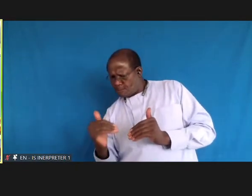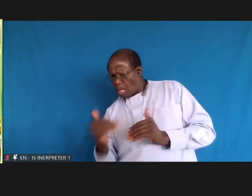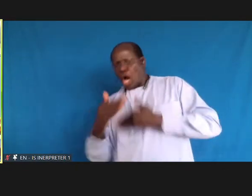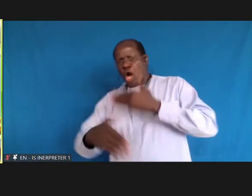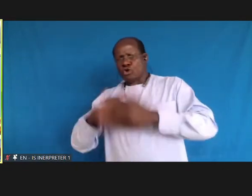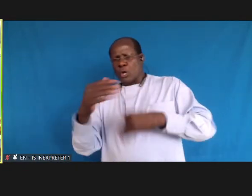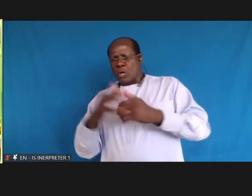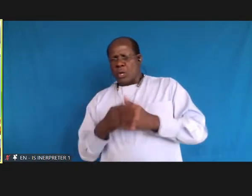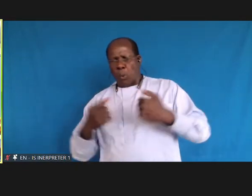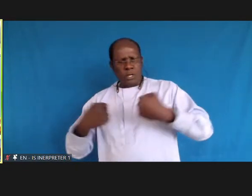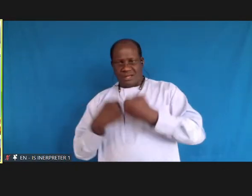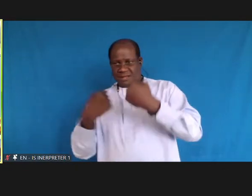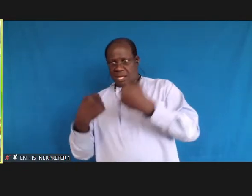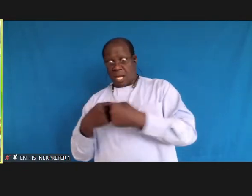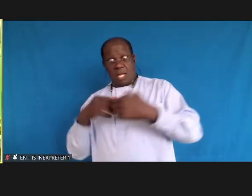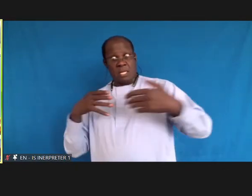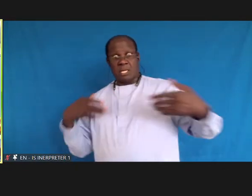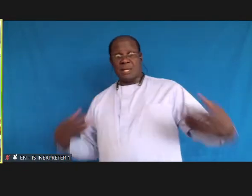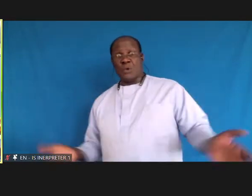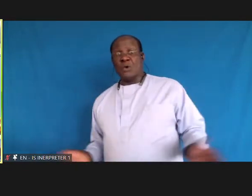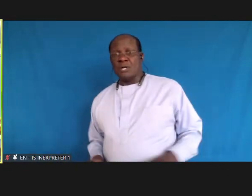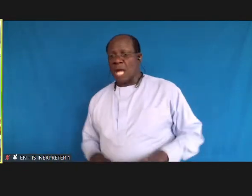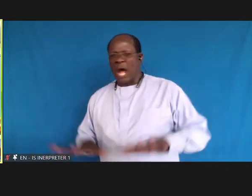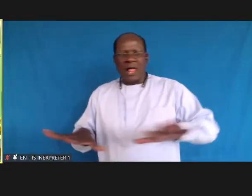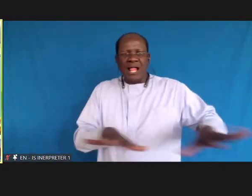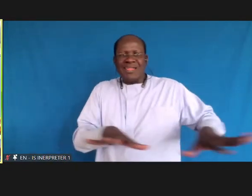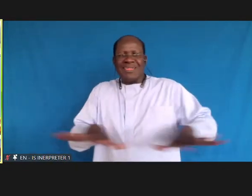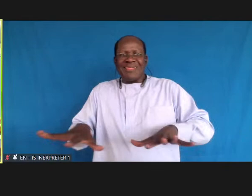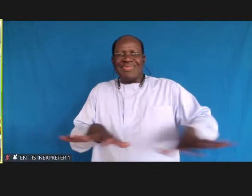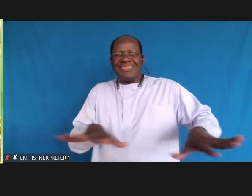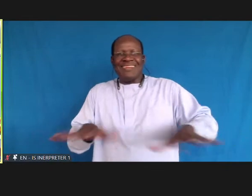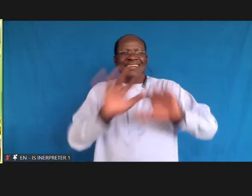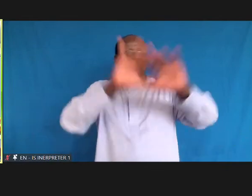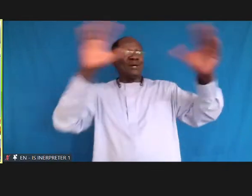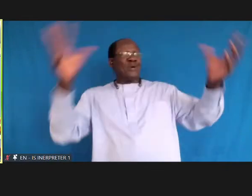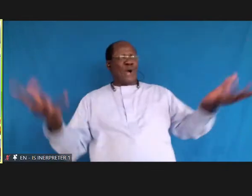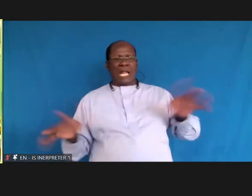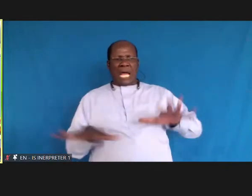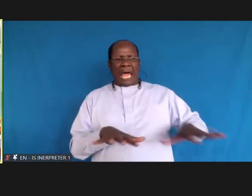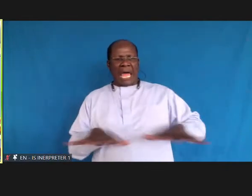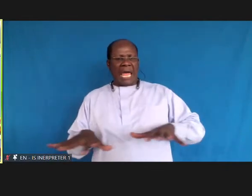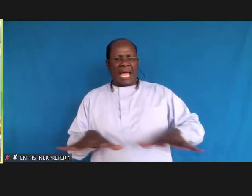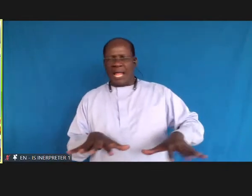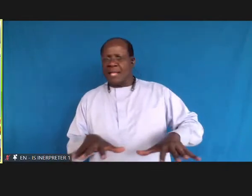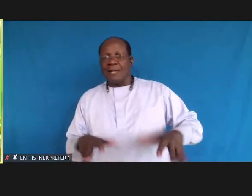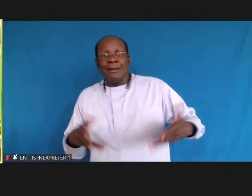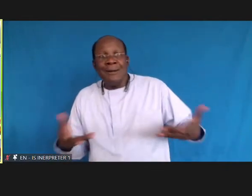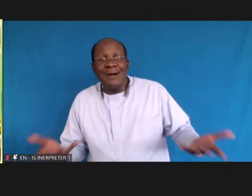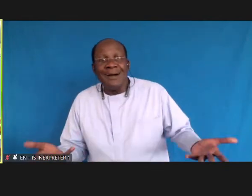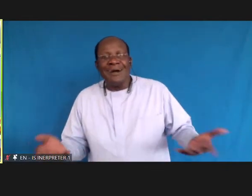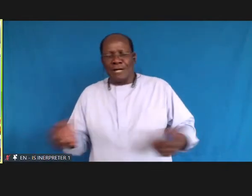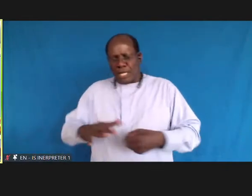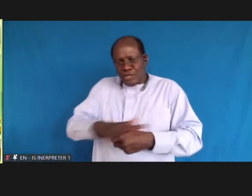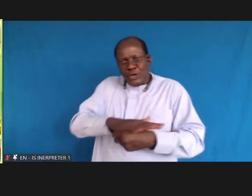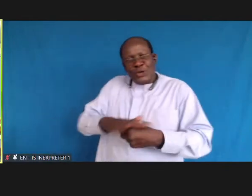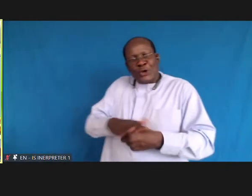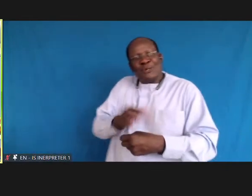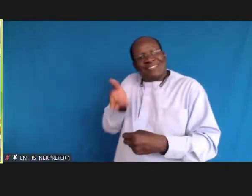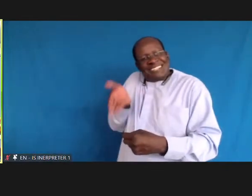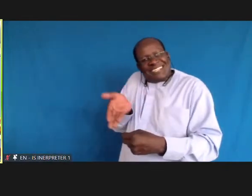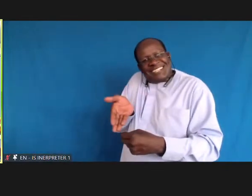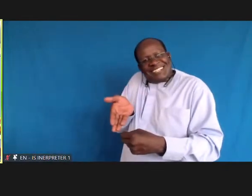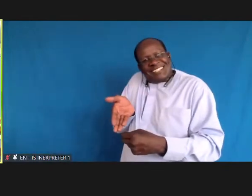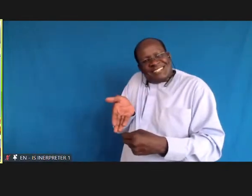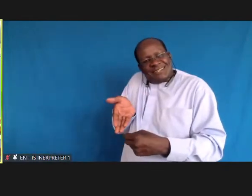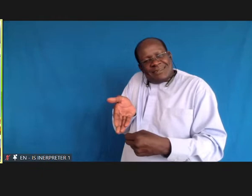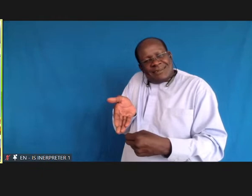a very troubled context, globally speaking, that has repercussion mainly at the local level. But this is